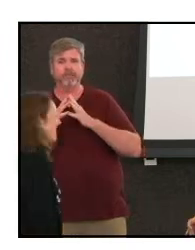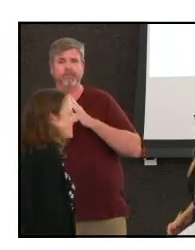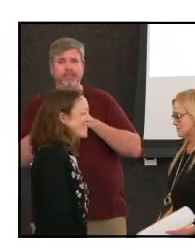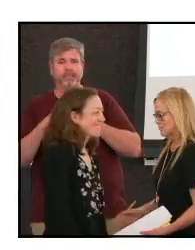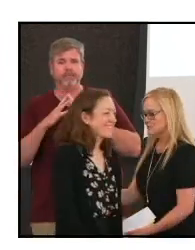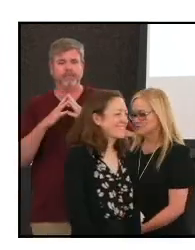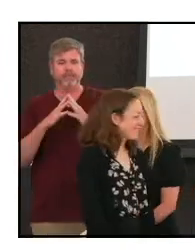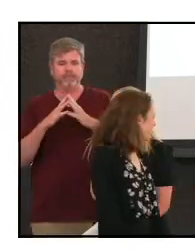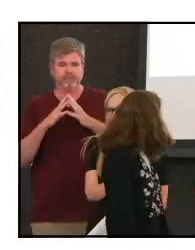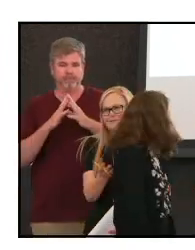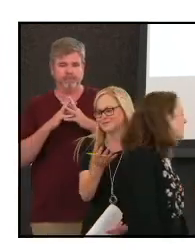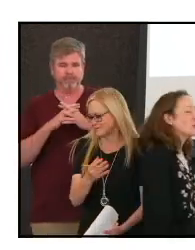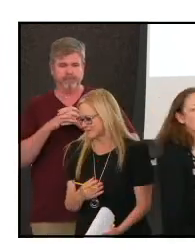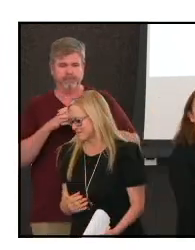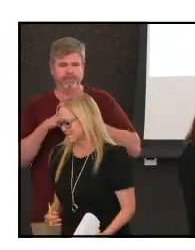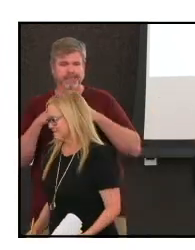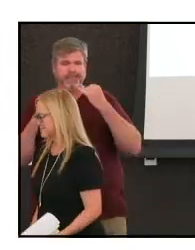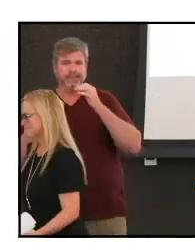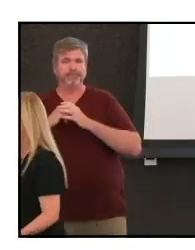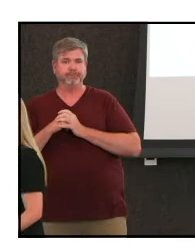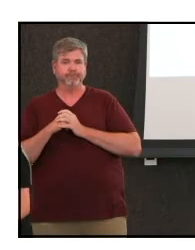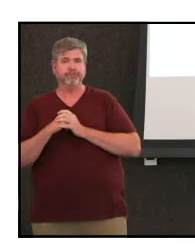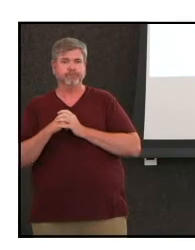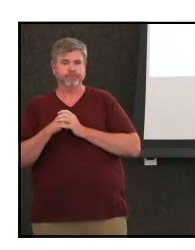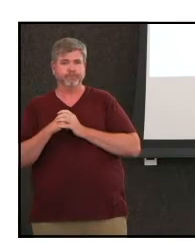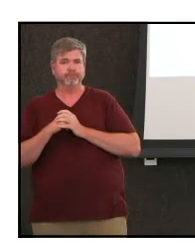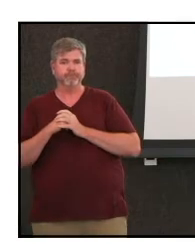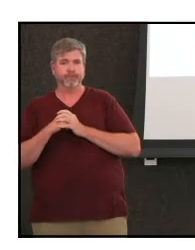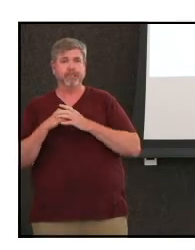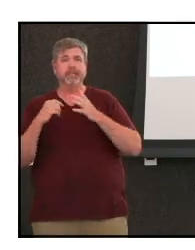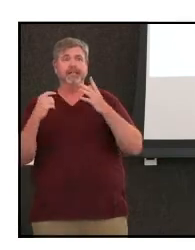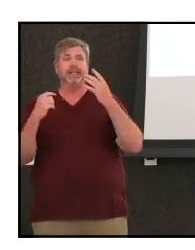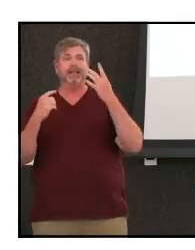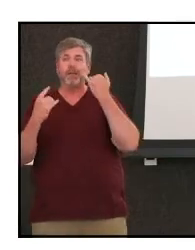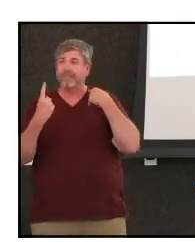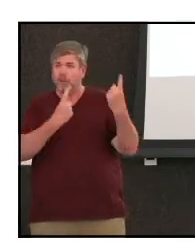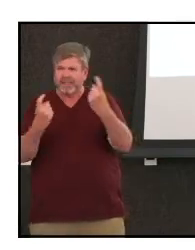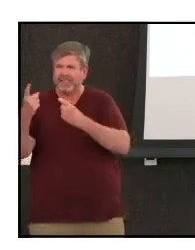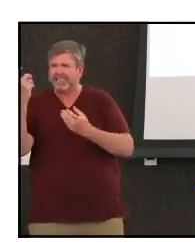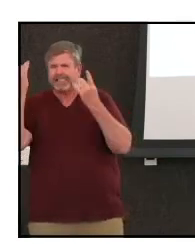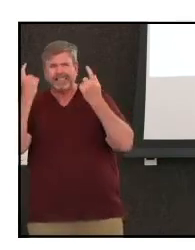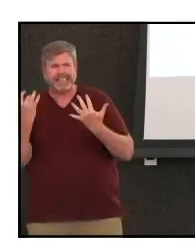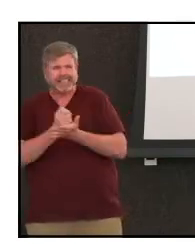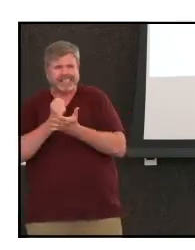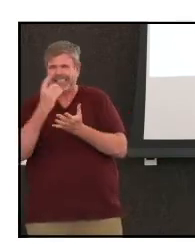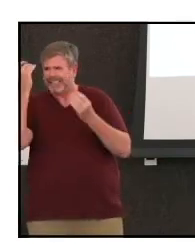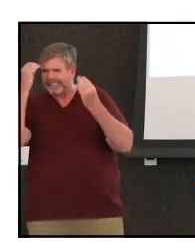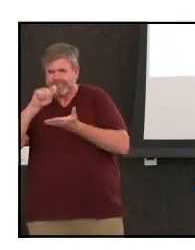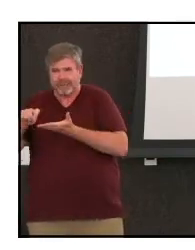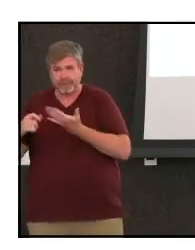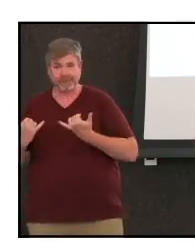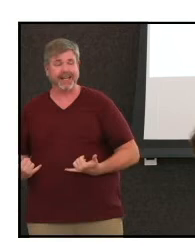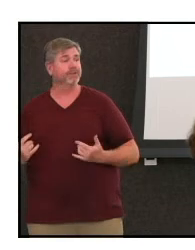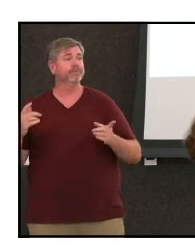Thank you. Or Dr. Sussman, I'm sorry. No problem. So I'm a family medicine and addiction medicine physician. I'd like to focus on some practical